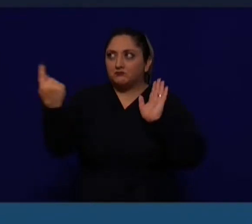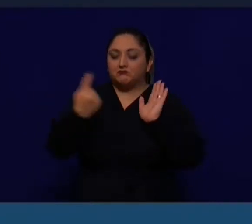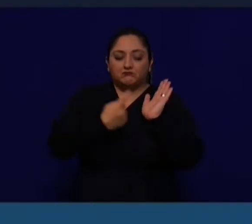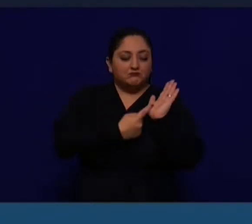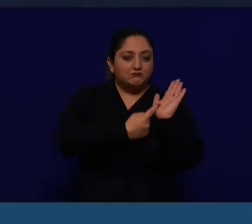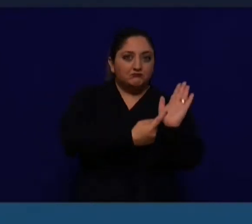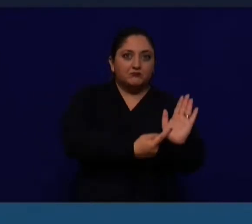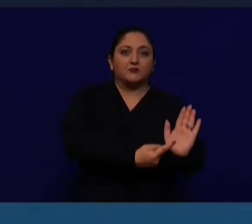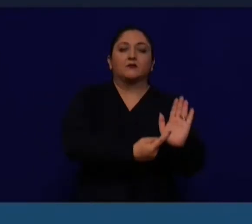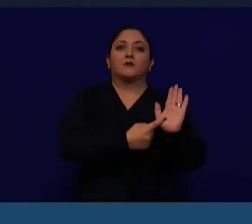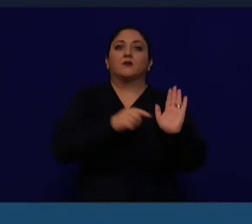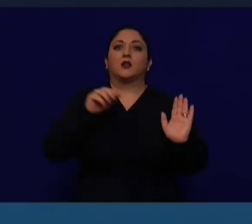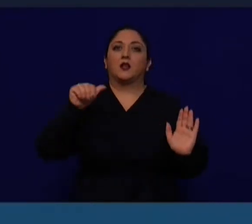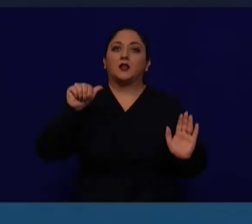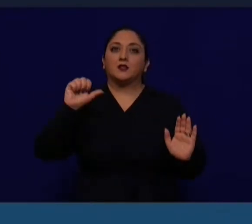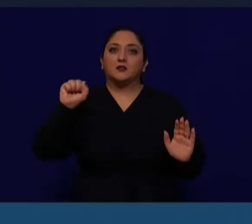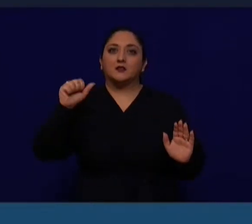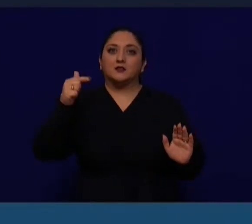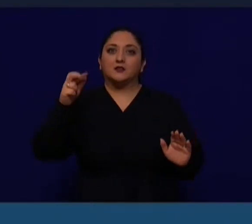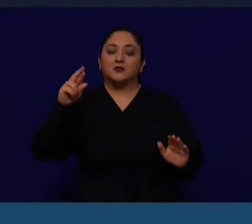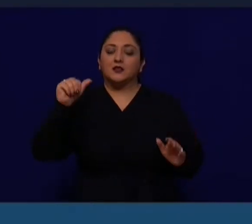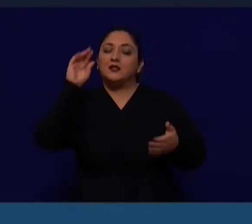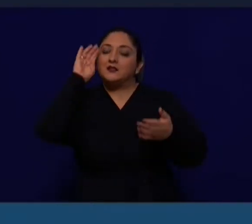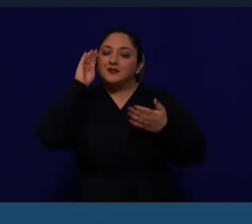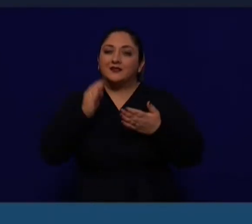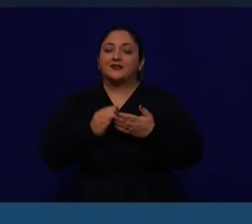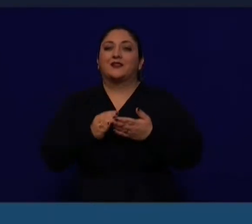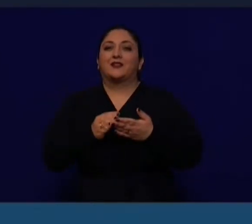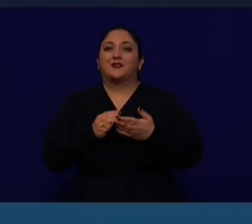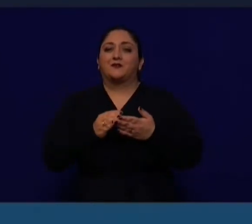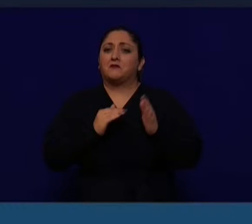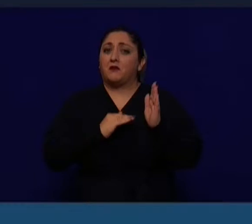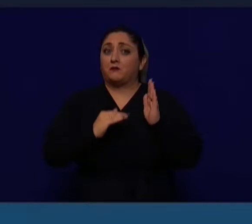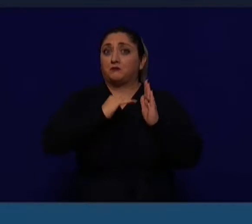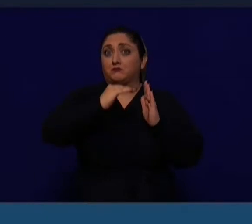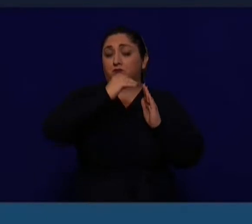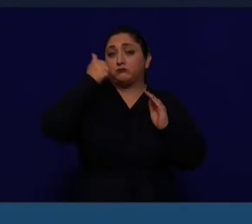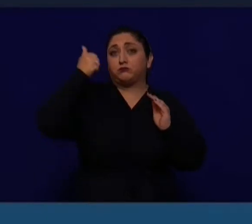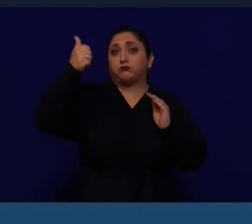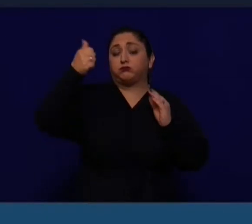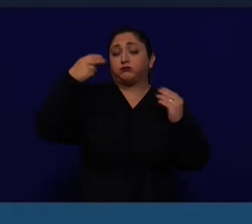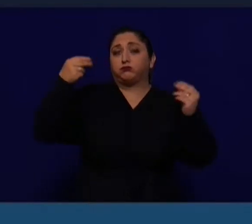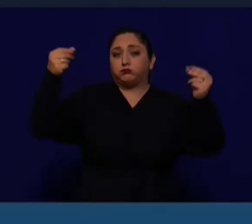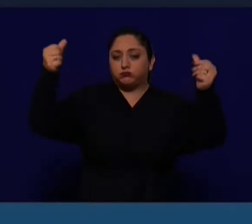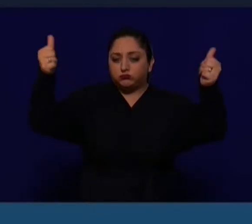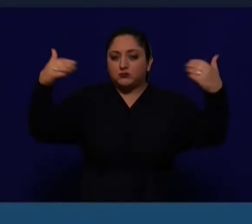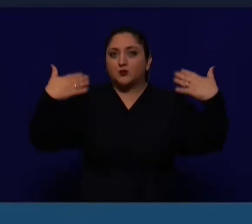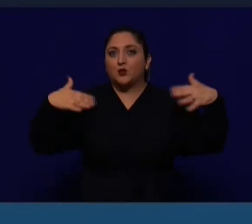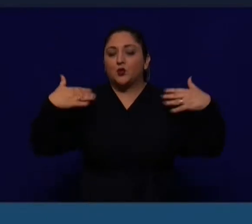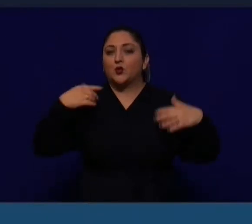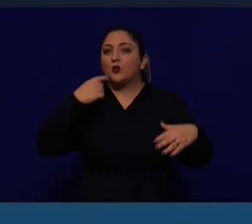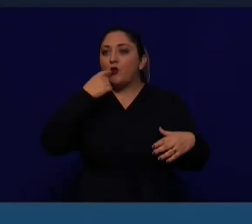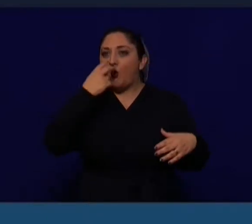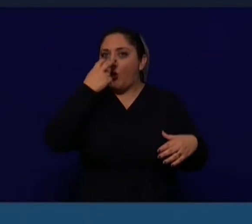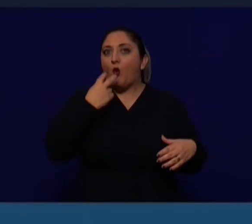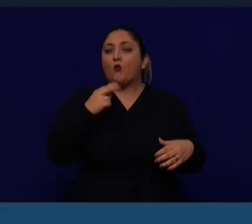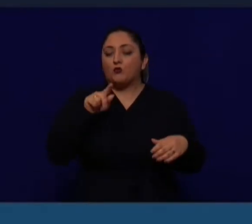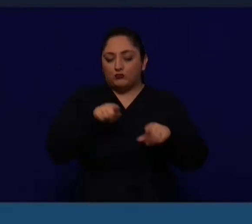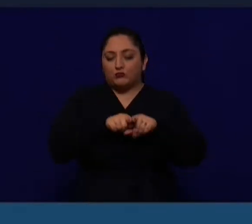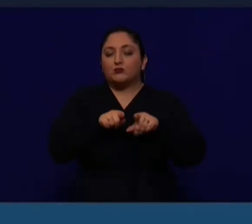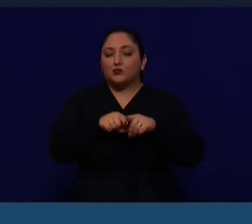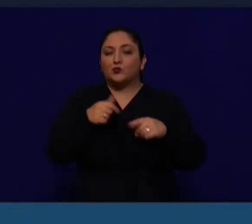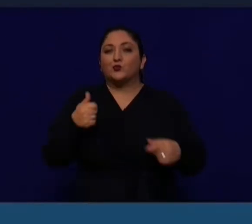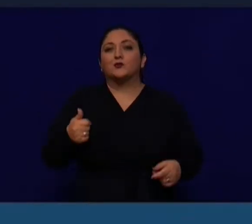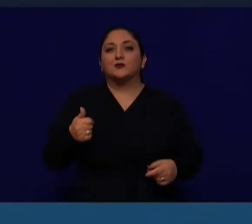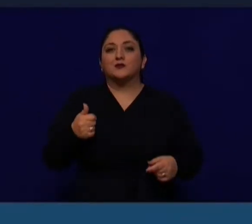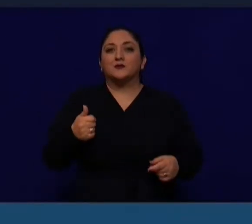AstraZeneca vaccination is also safe, of good quality, and also highly effective in people who are of older age groups.